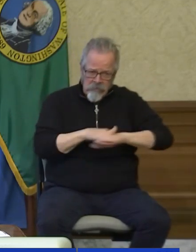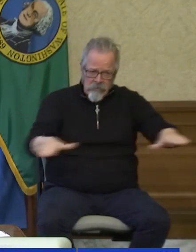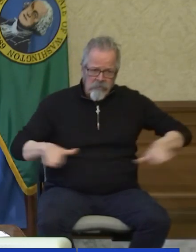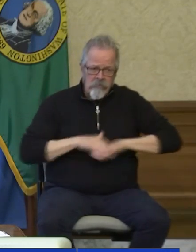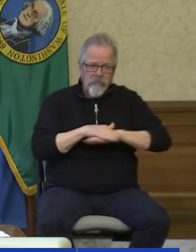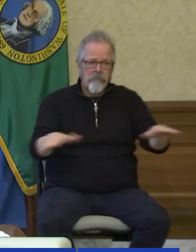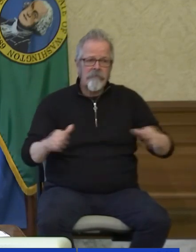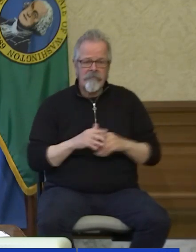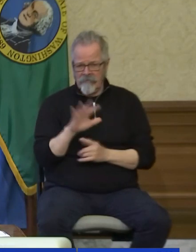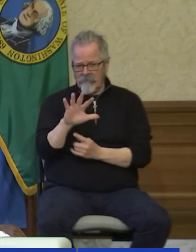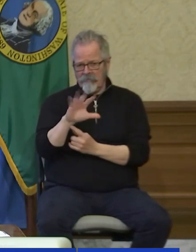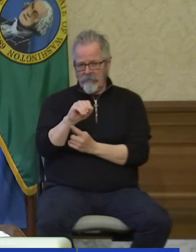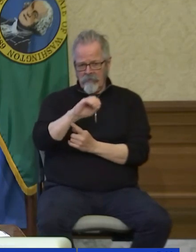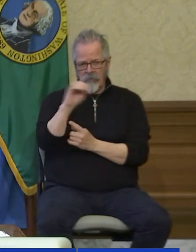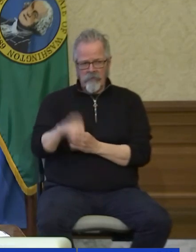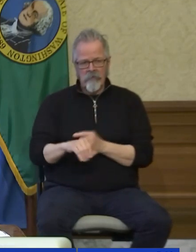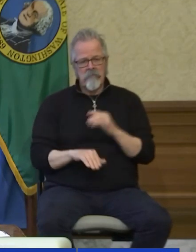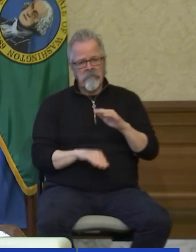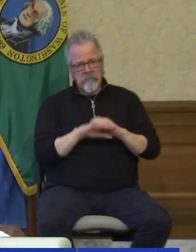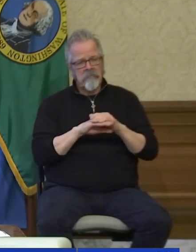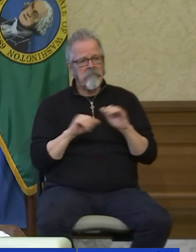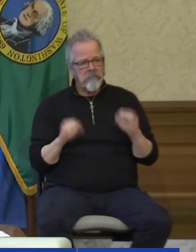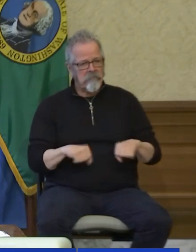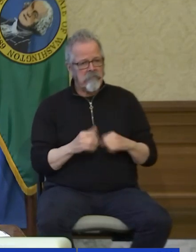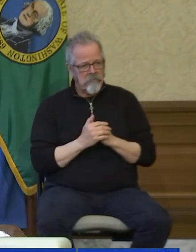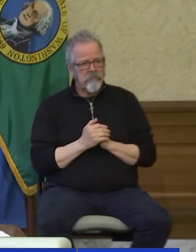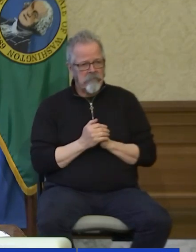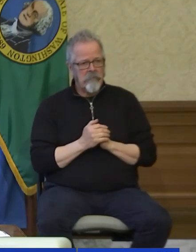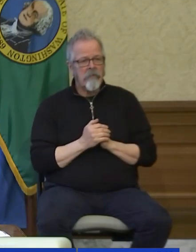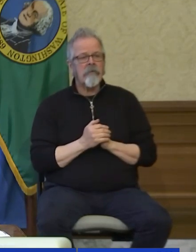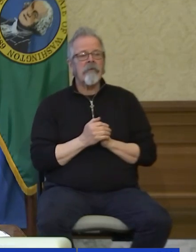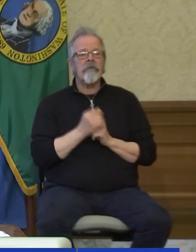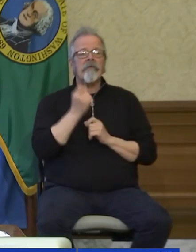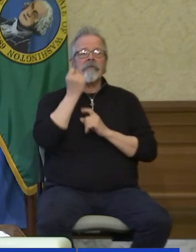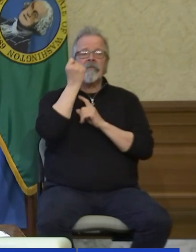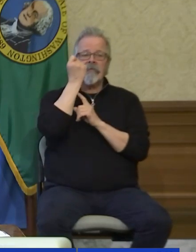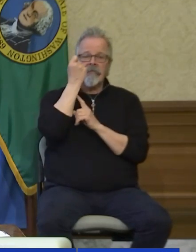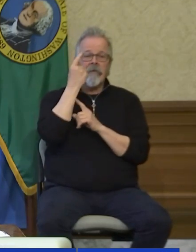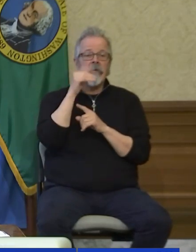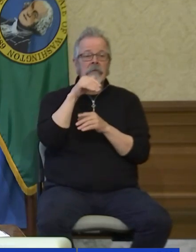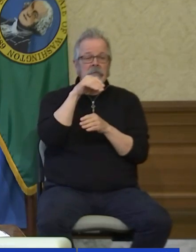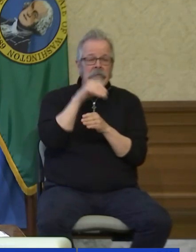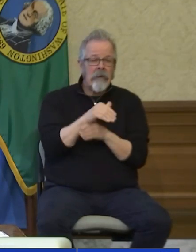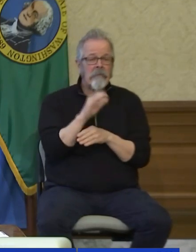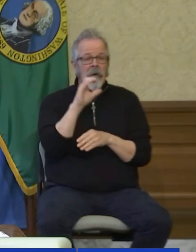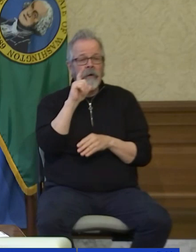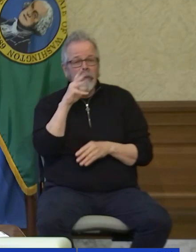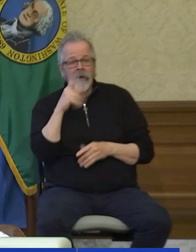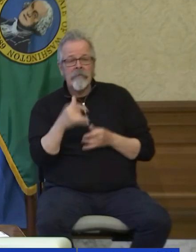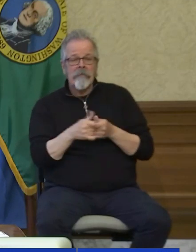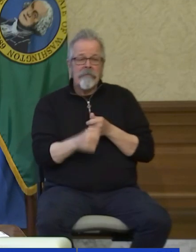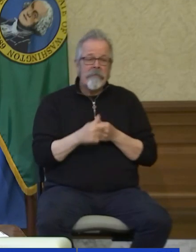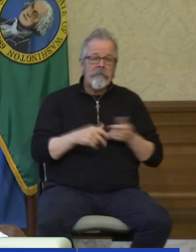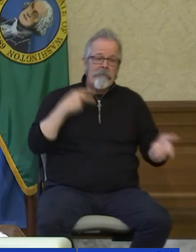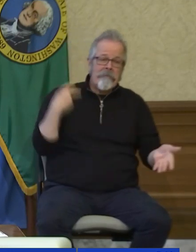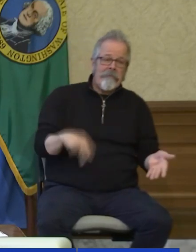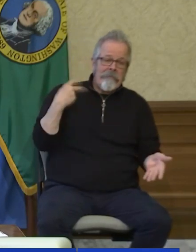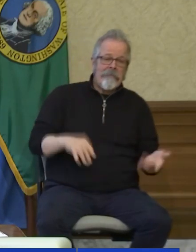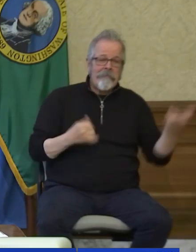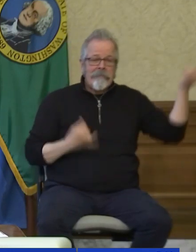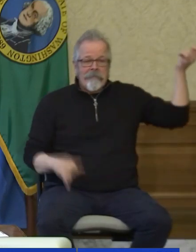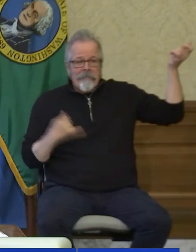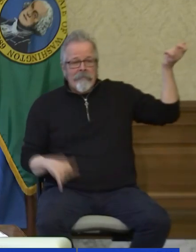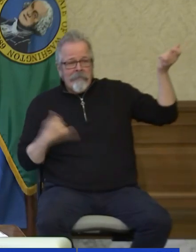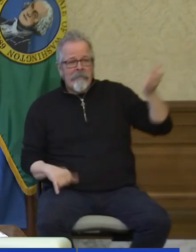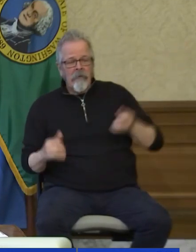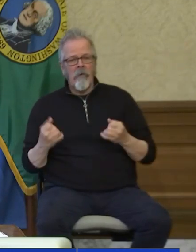for the next phase, which is, of course, phase 4. So phase 4 is going to involve resuming the majority of